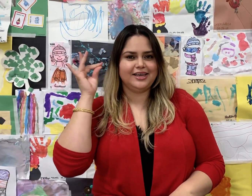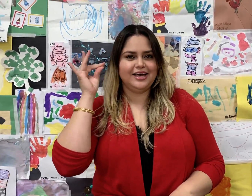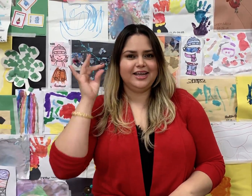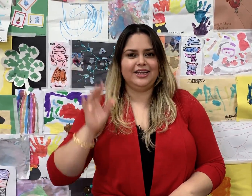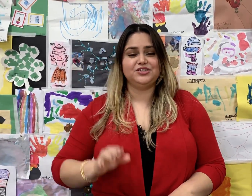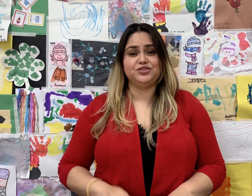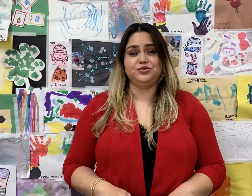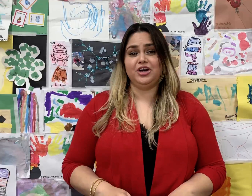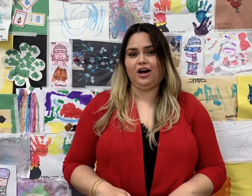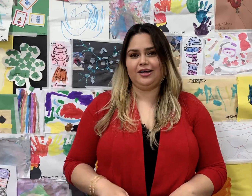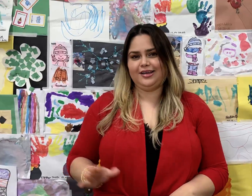Let's do dog.